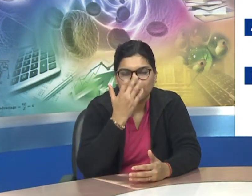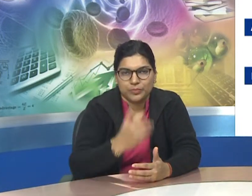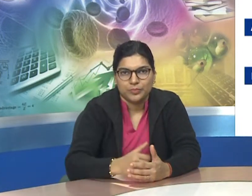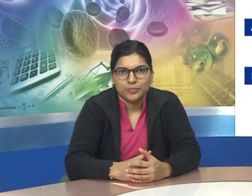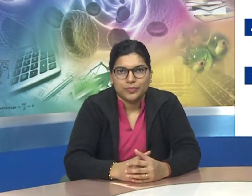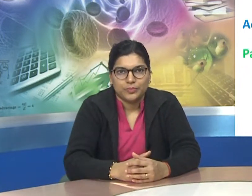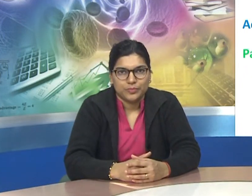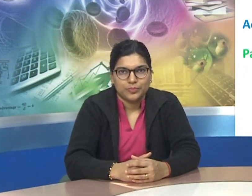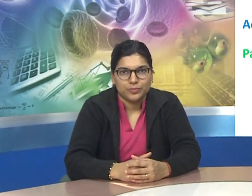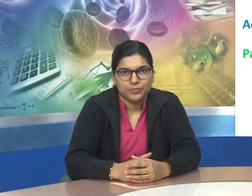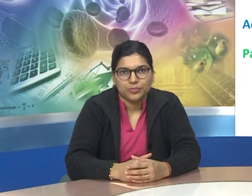and voice,